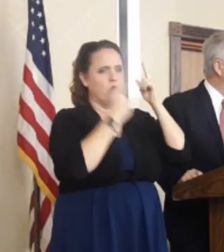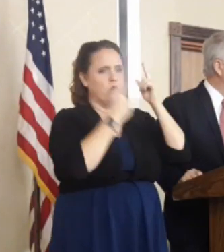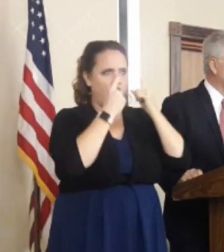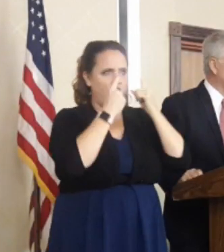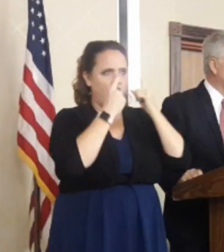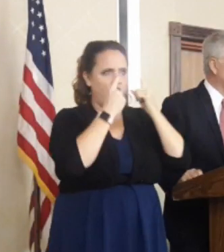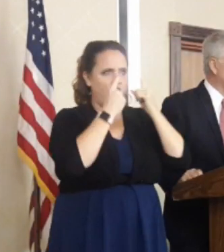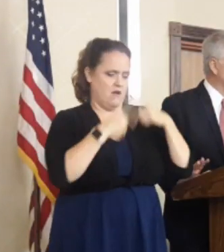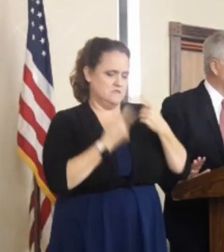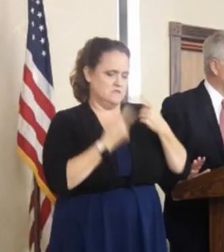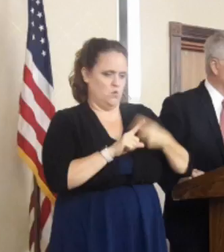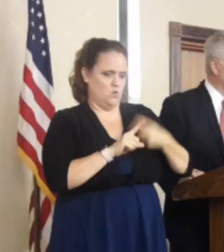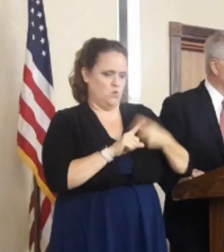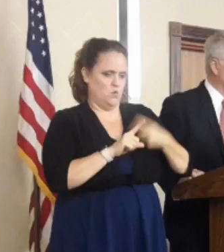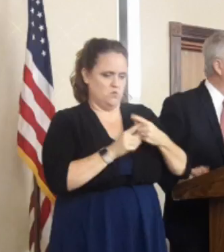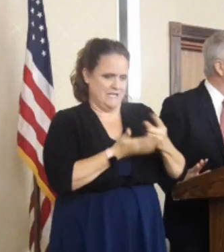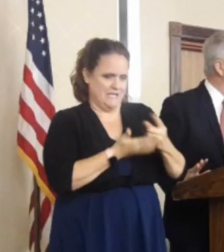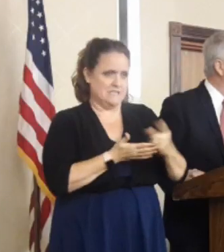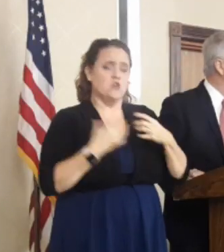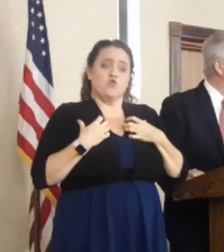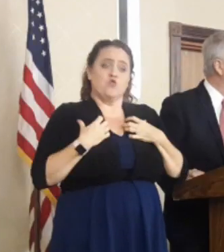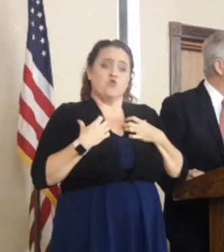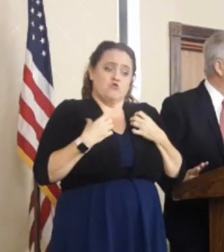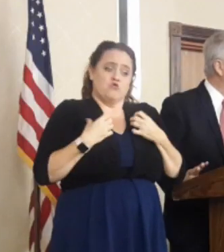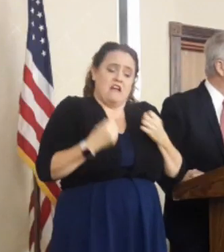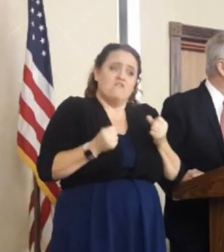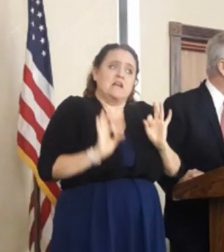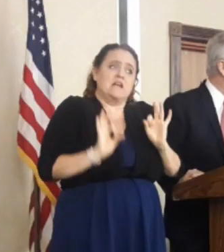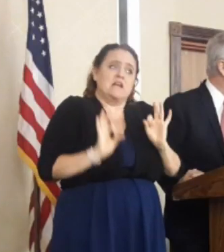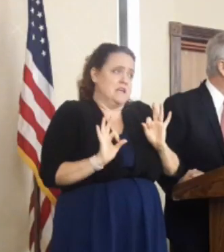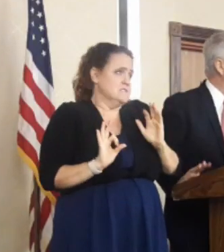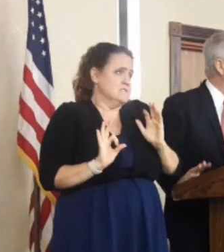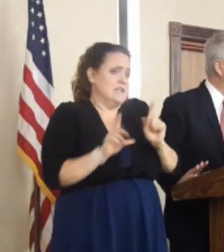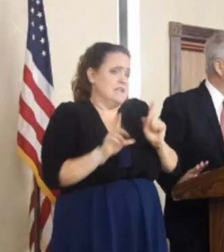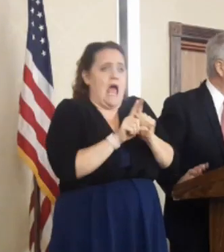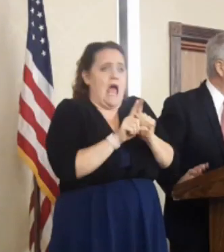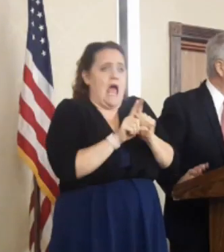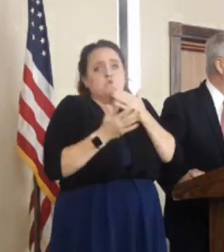Recovery is going as well as I possibly could expect. I really appreciate it.